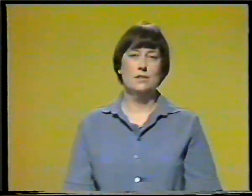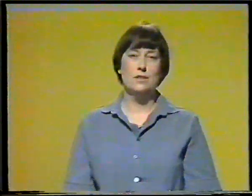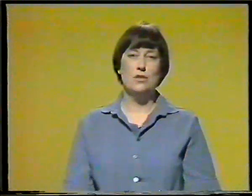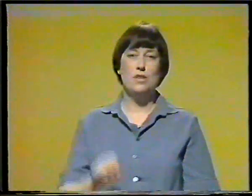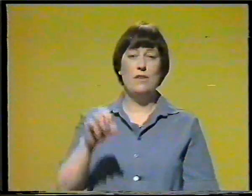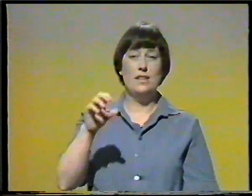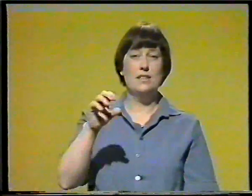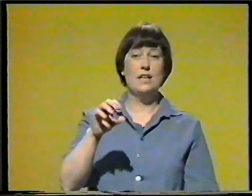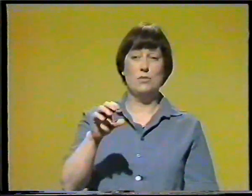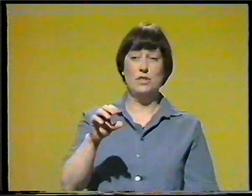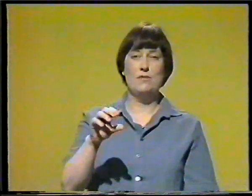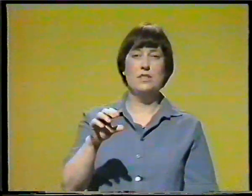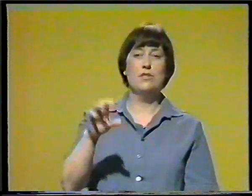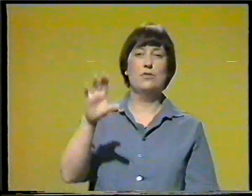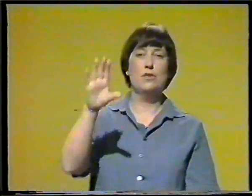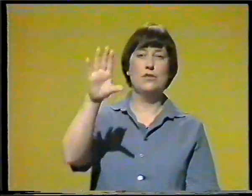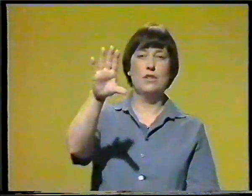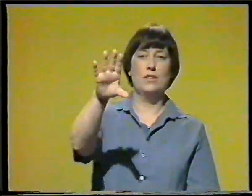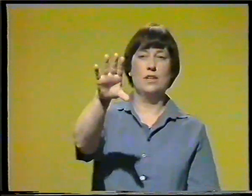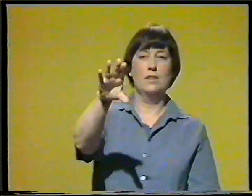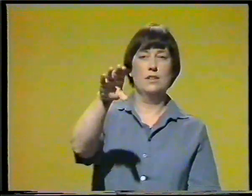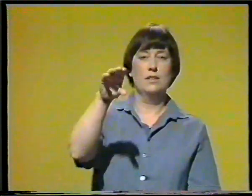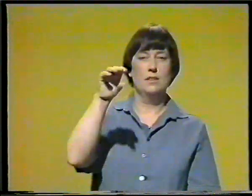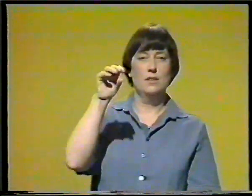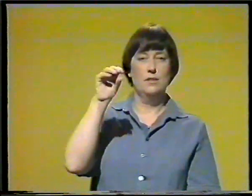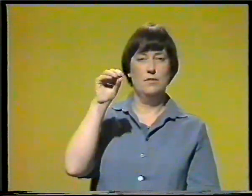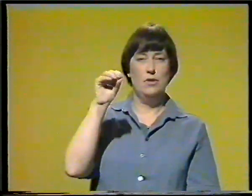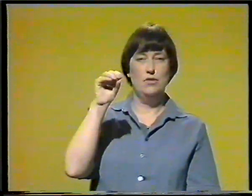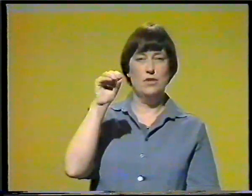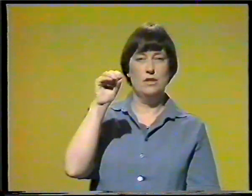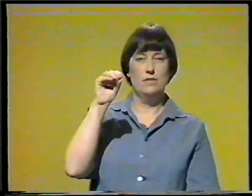So you direct this at whatever it is you're photographing. Photograph.